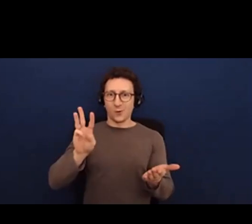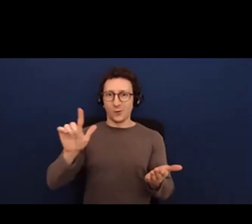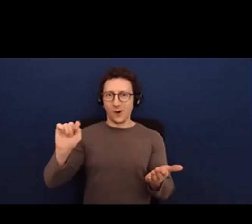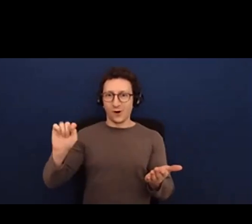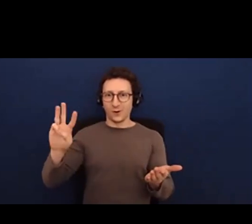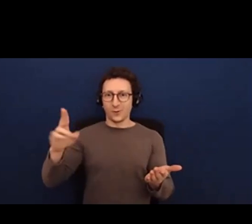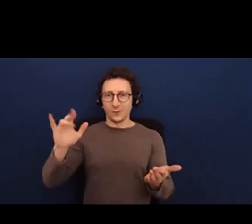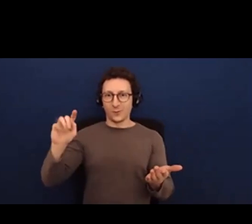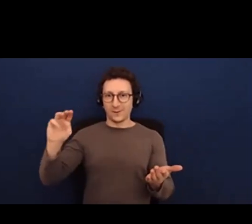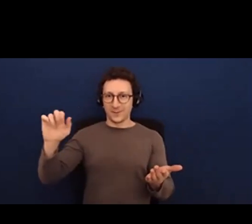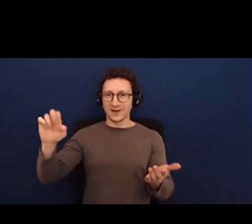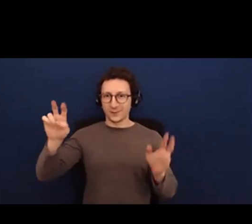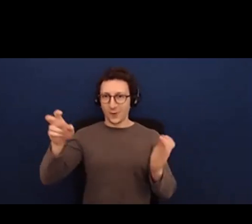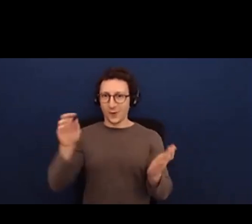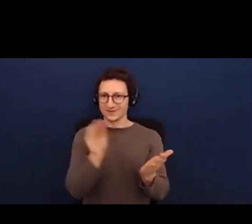So Kaplan, at one point,